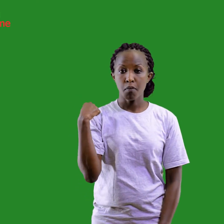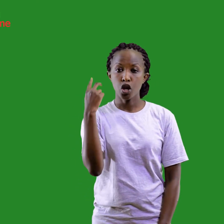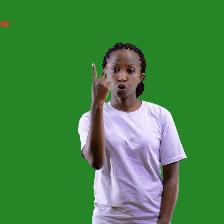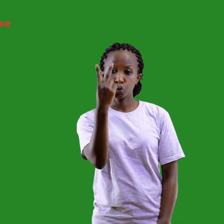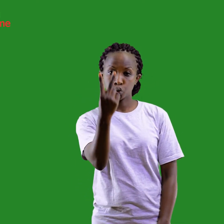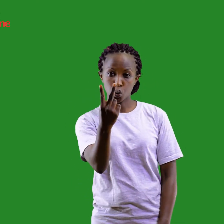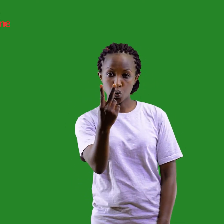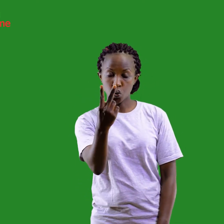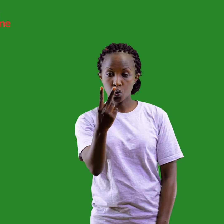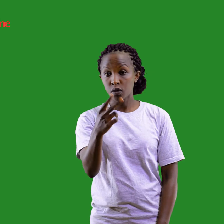Number 2.